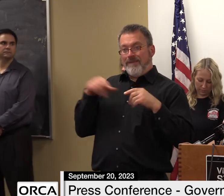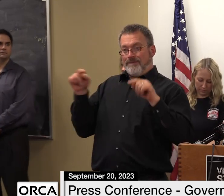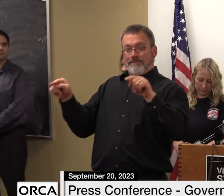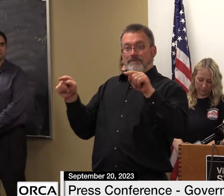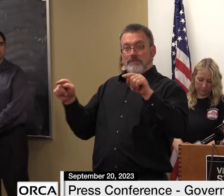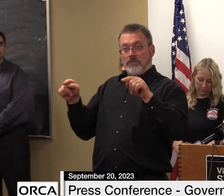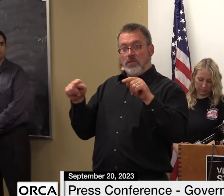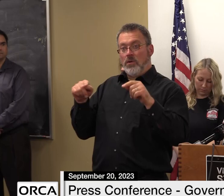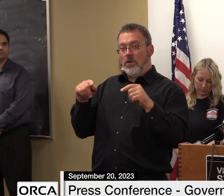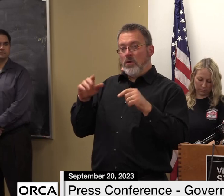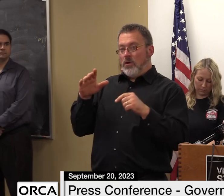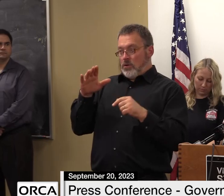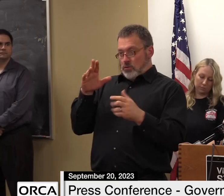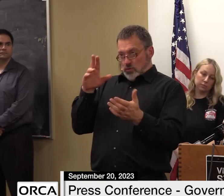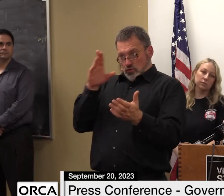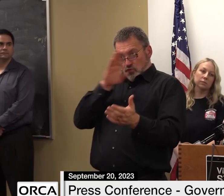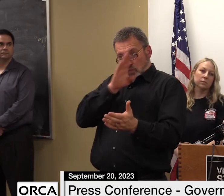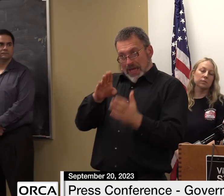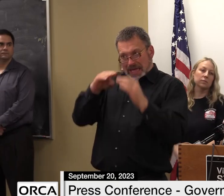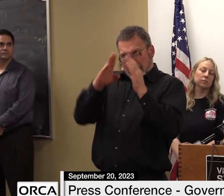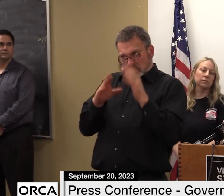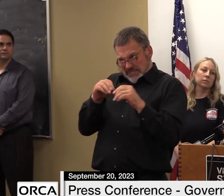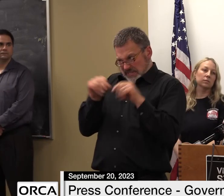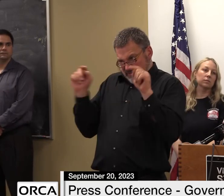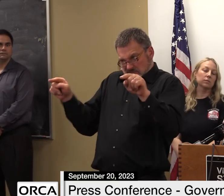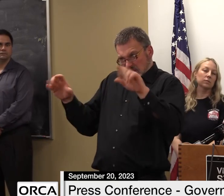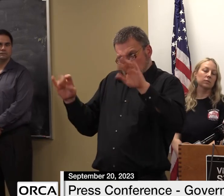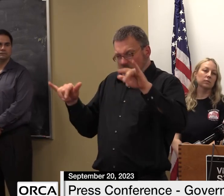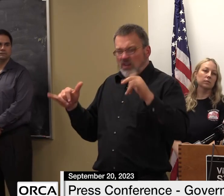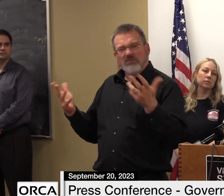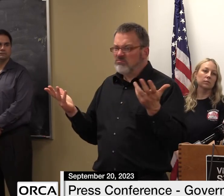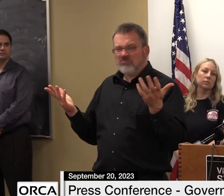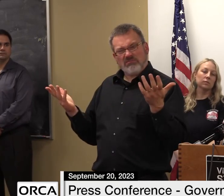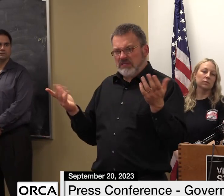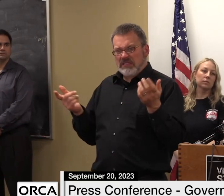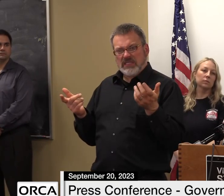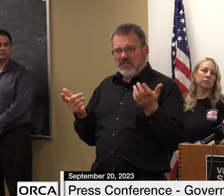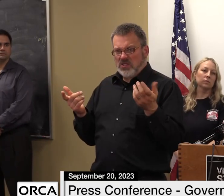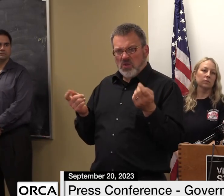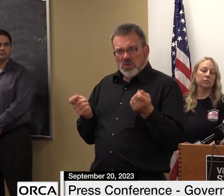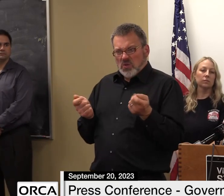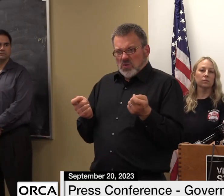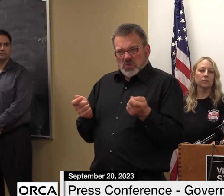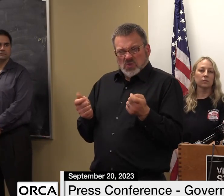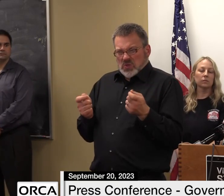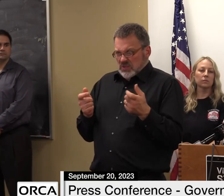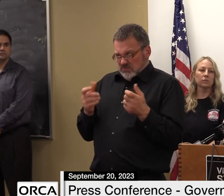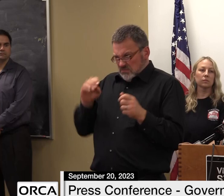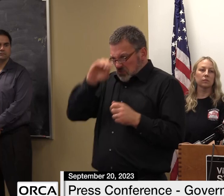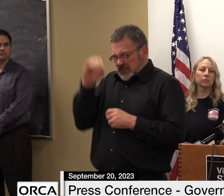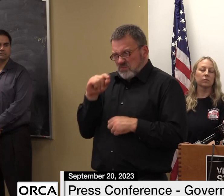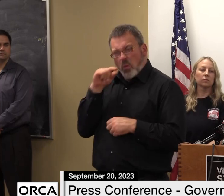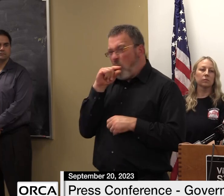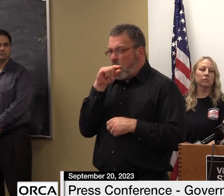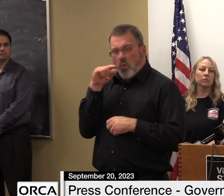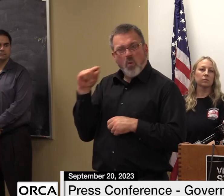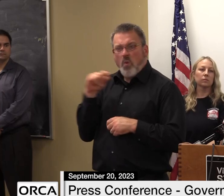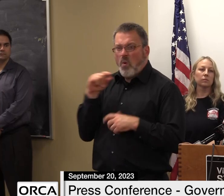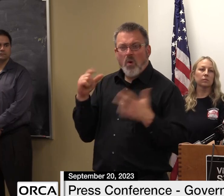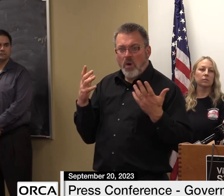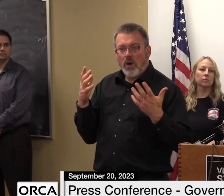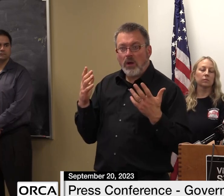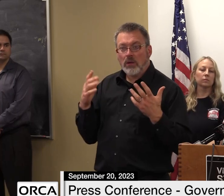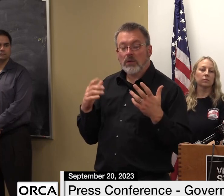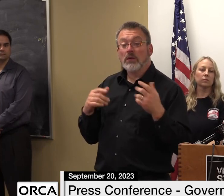now are very small. I think 8 and 6, roughly speaking, so not a huge population. Obviously, Washington County is